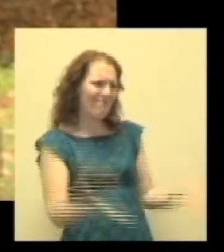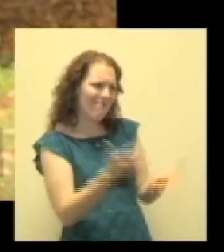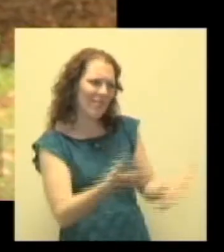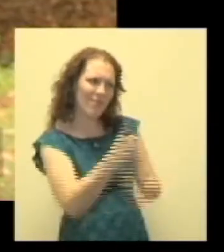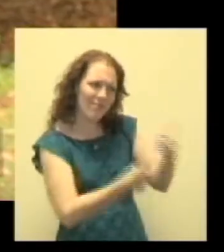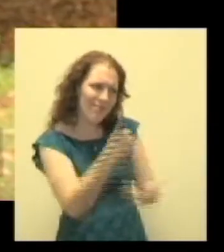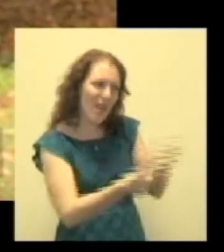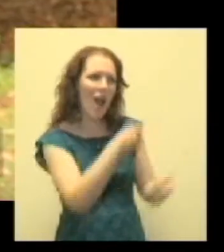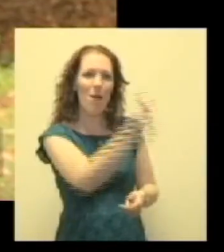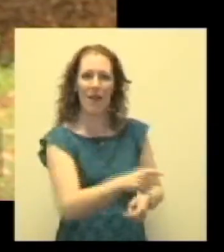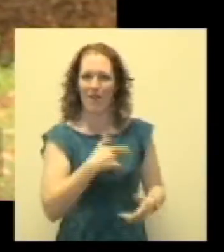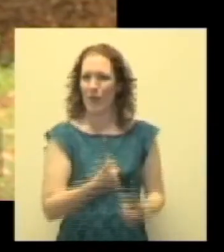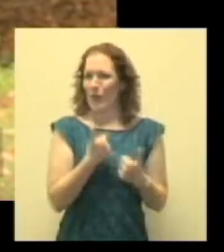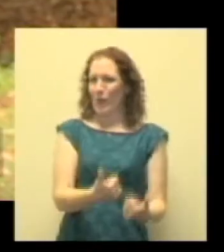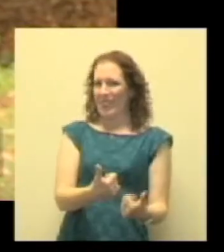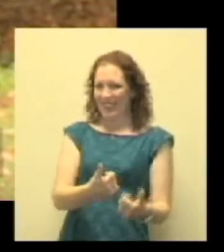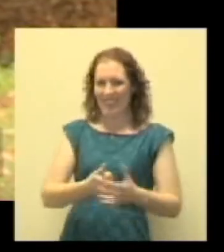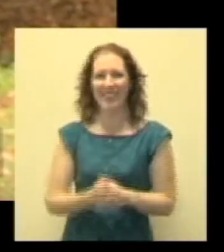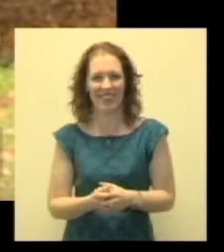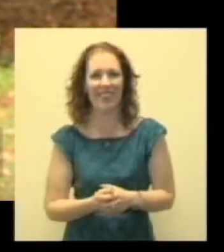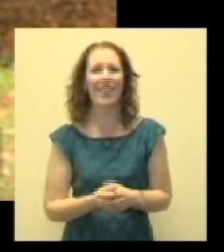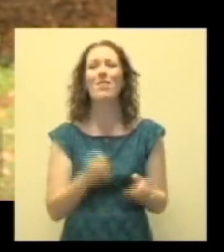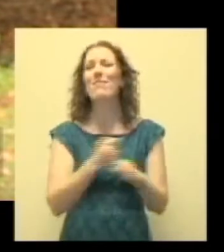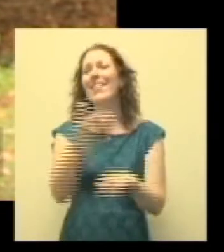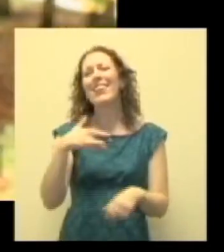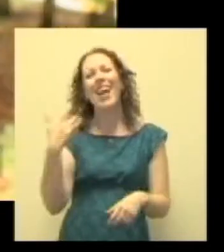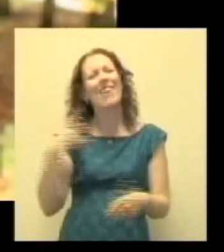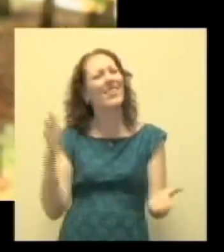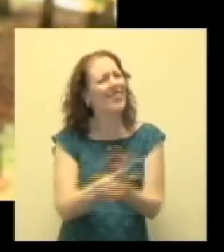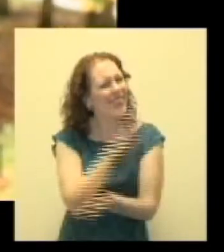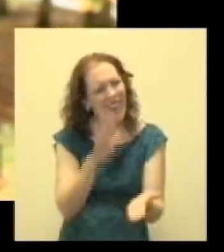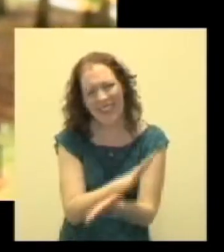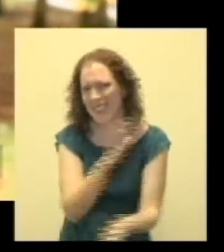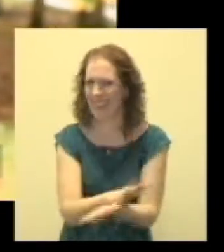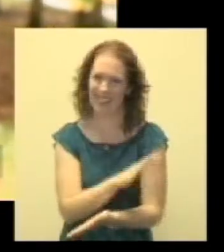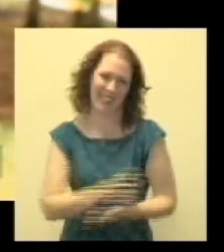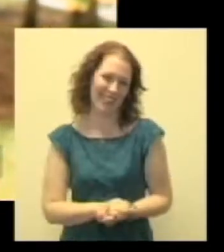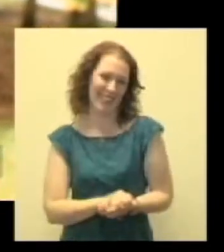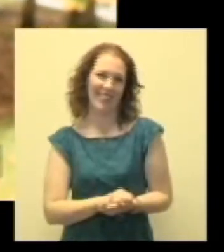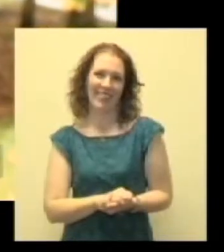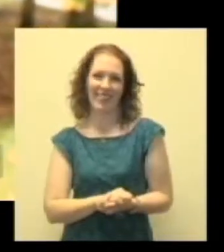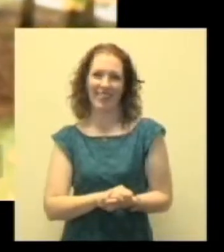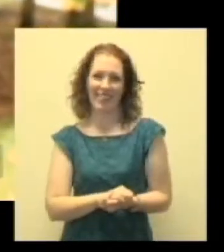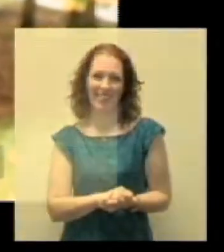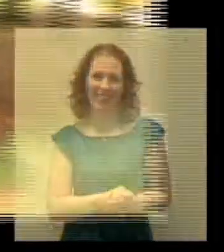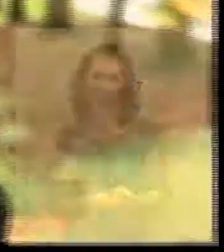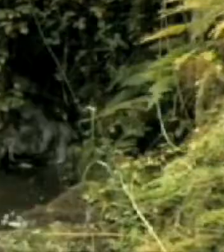optimistic and complimentary towards others because I feel good. Live each day to the full.